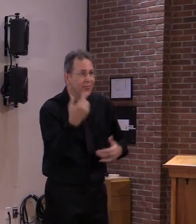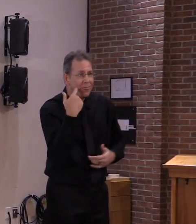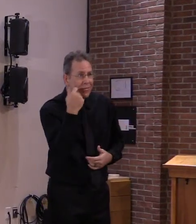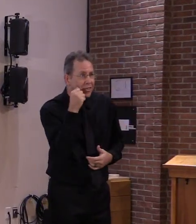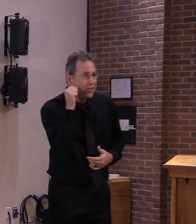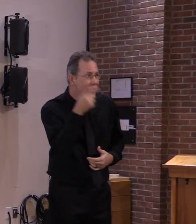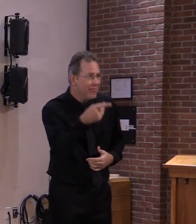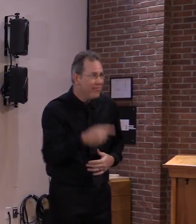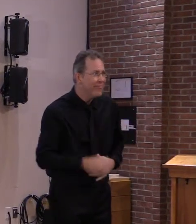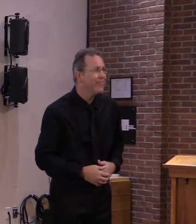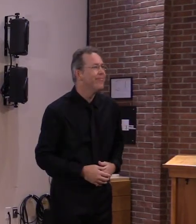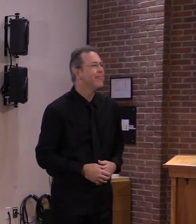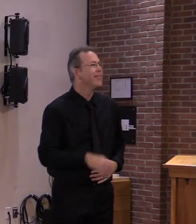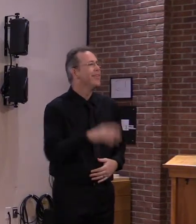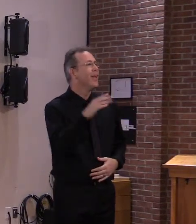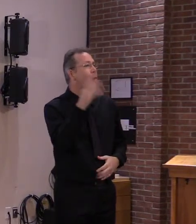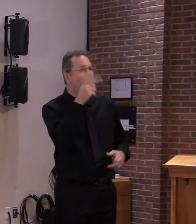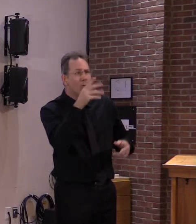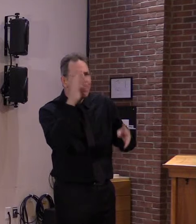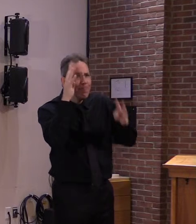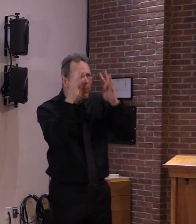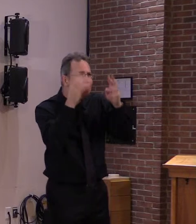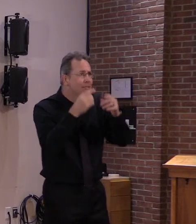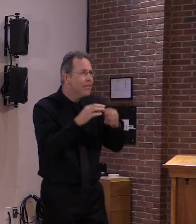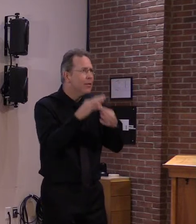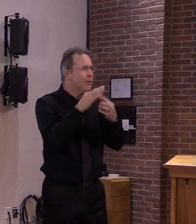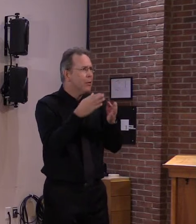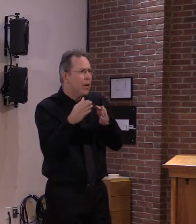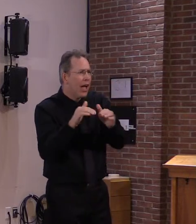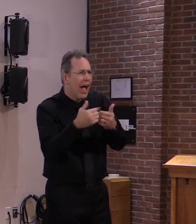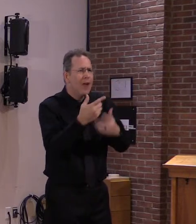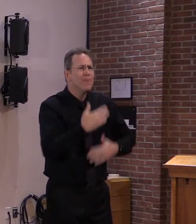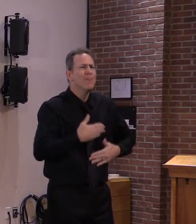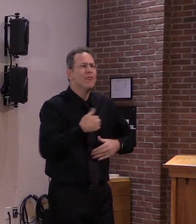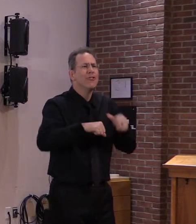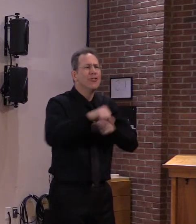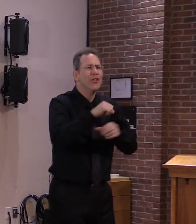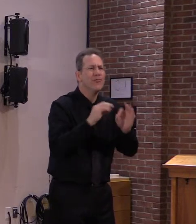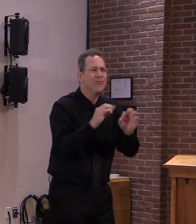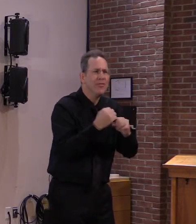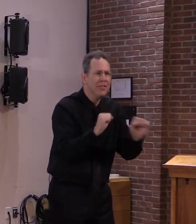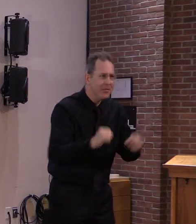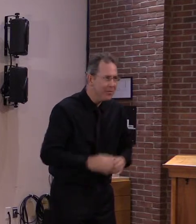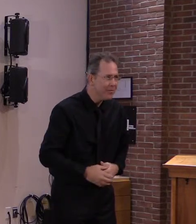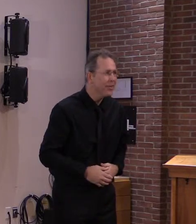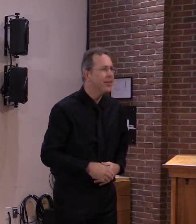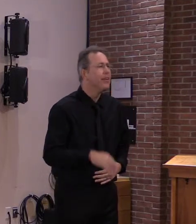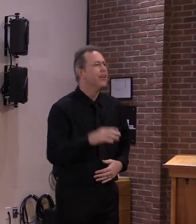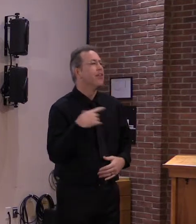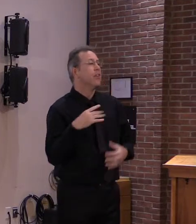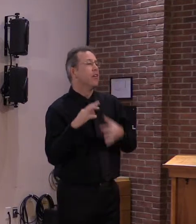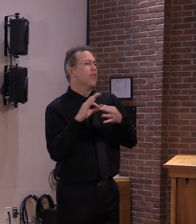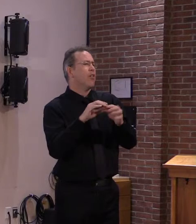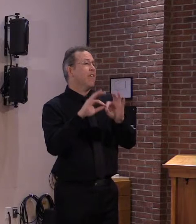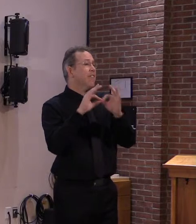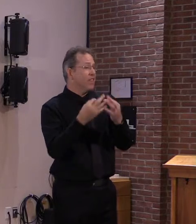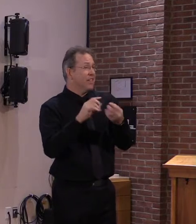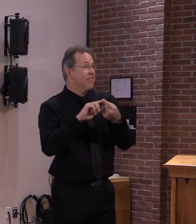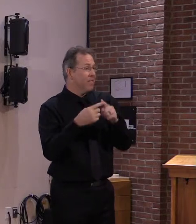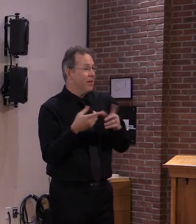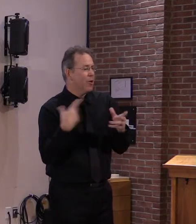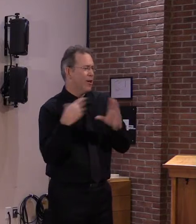Department of Safety. The Vermont National Guard also played a critical role. Our school districts managed the rapid deployment of the testing